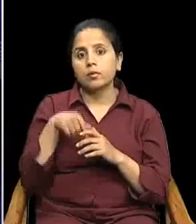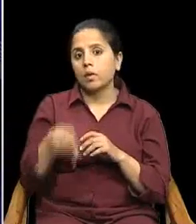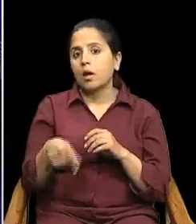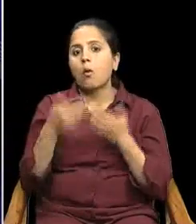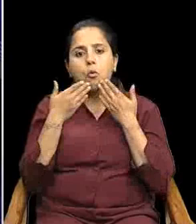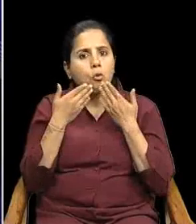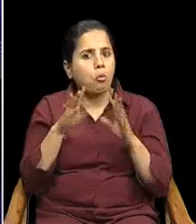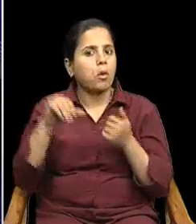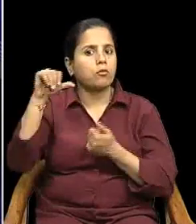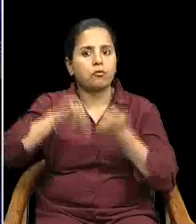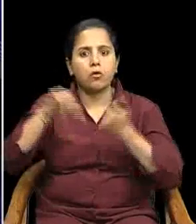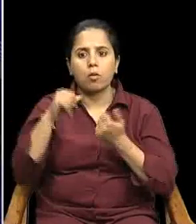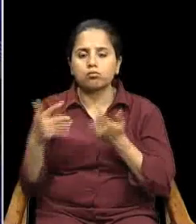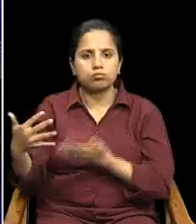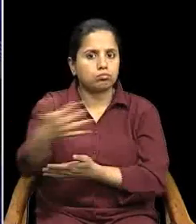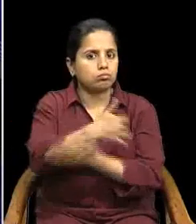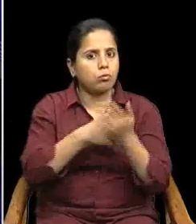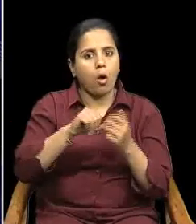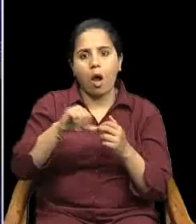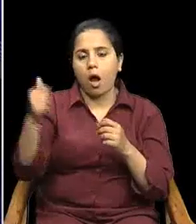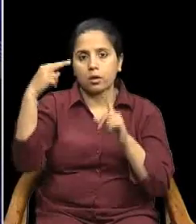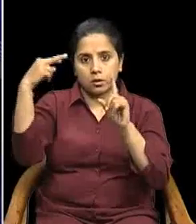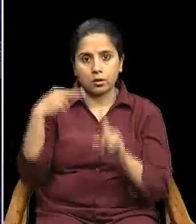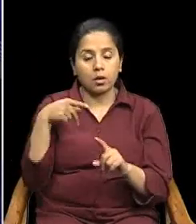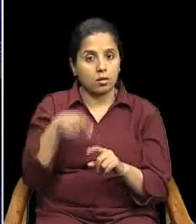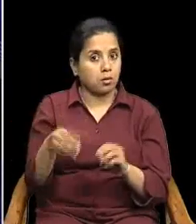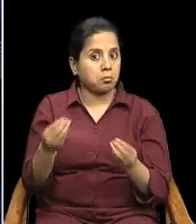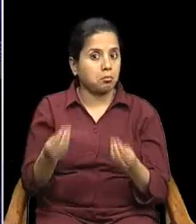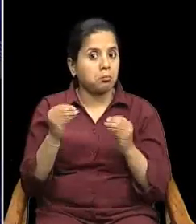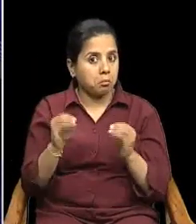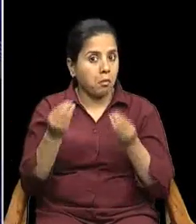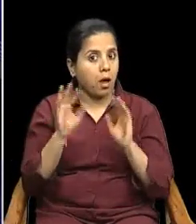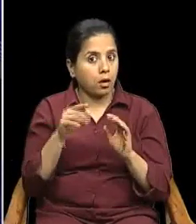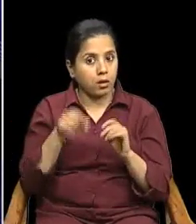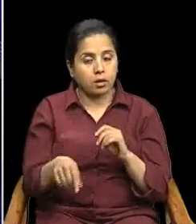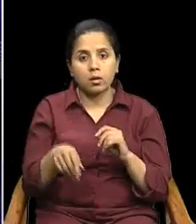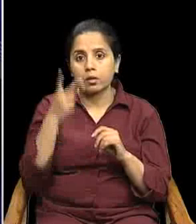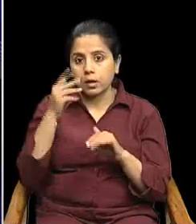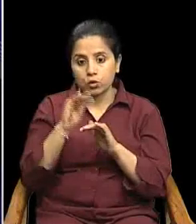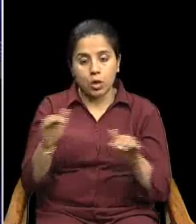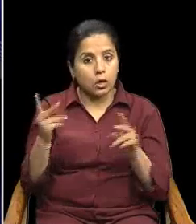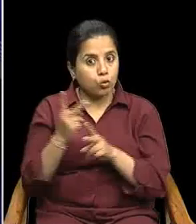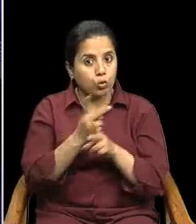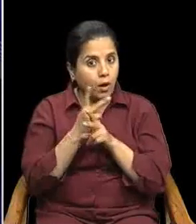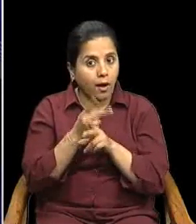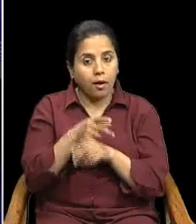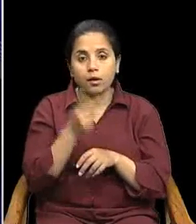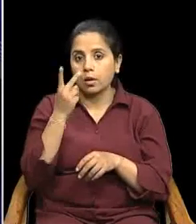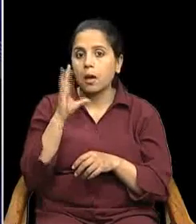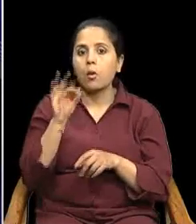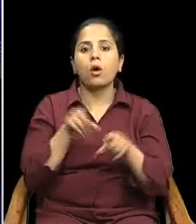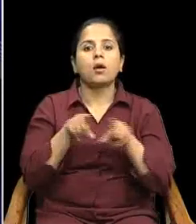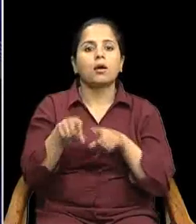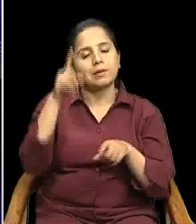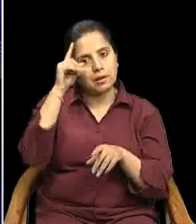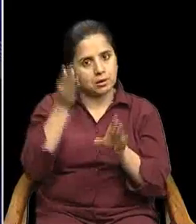to feedback from the others is affective, and having a child care is an example of